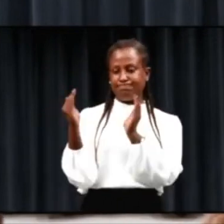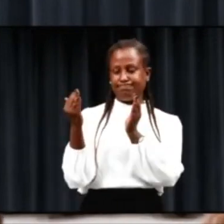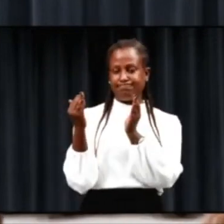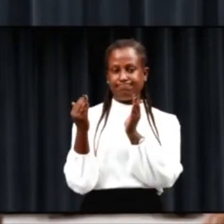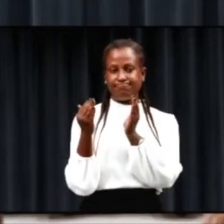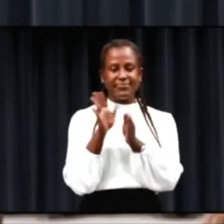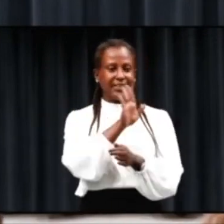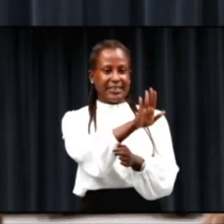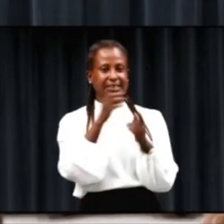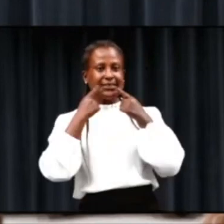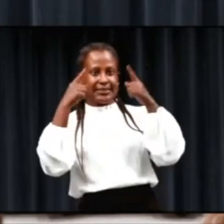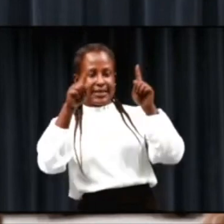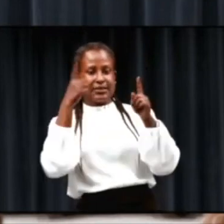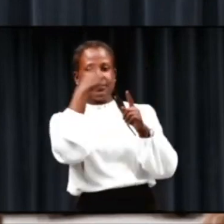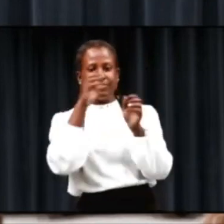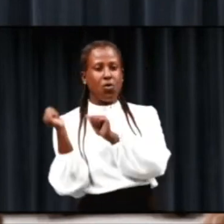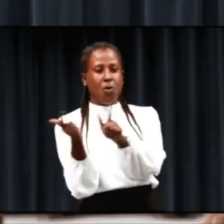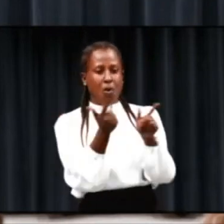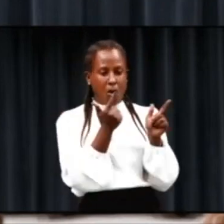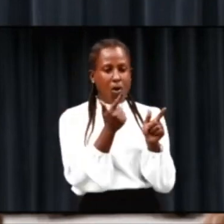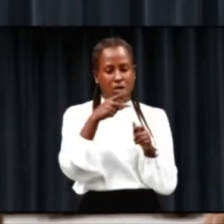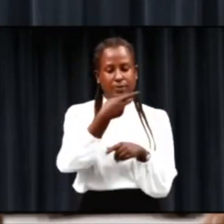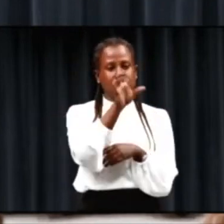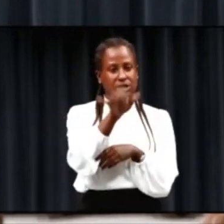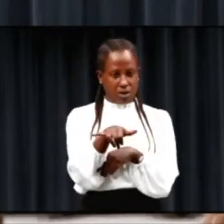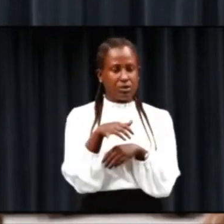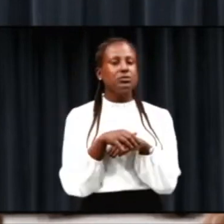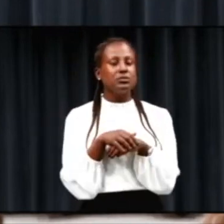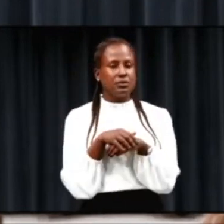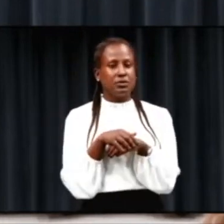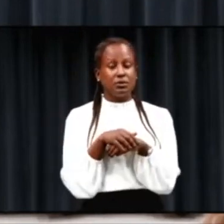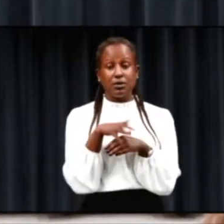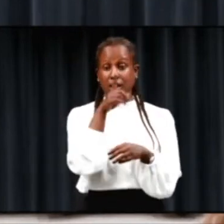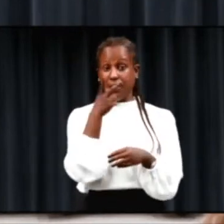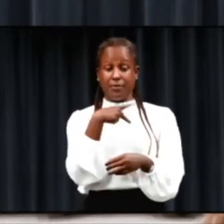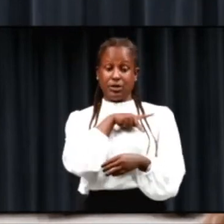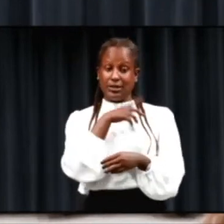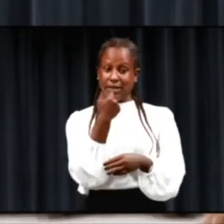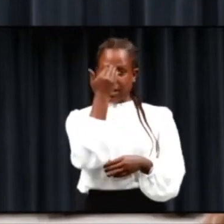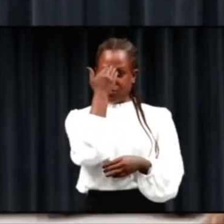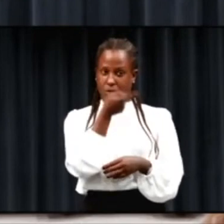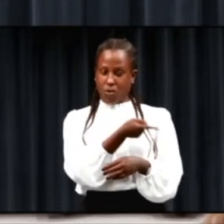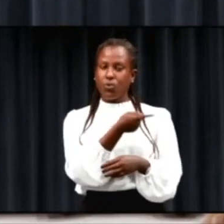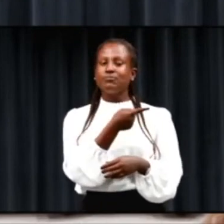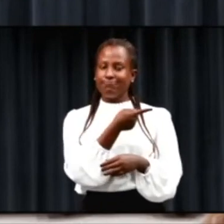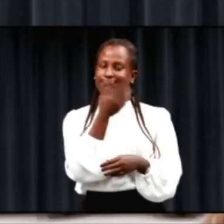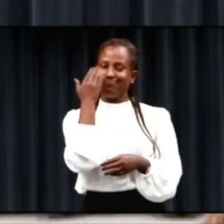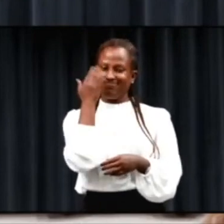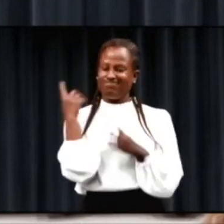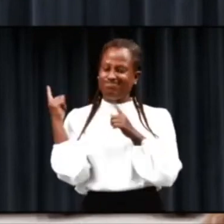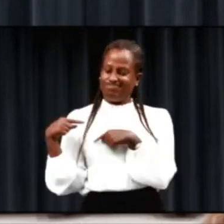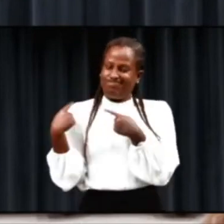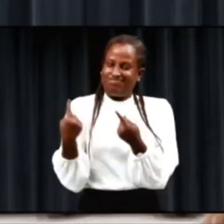Shapiro on a countywide scale. And let me just say this, on a more personal note, I've known Peter for years. I know his love for